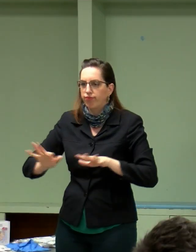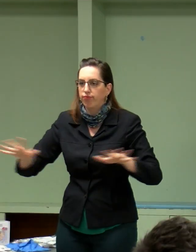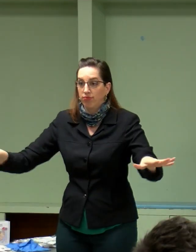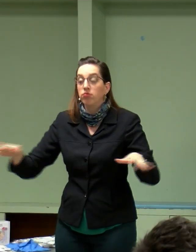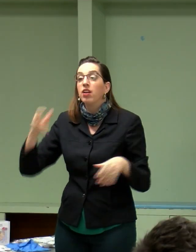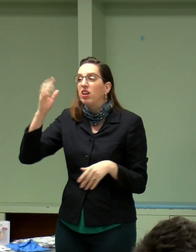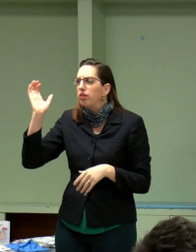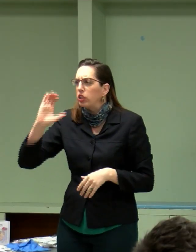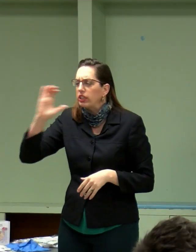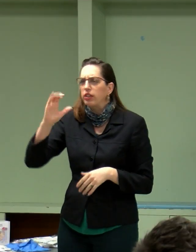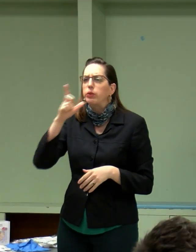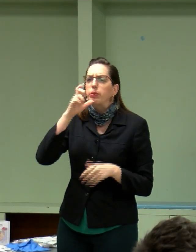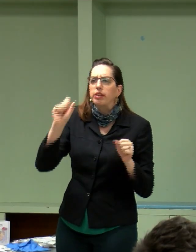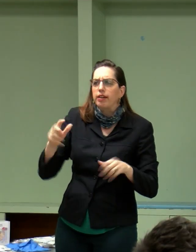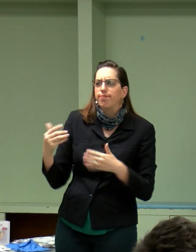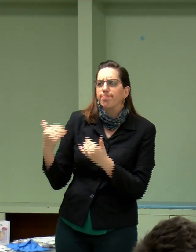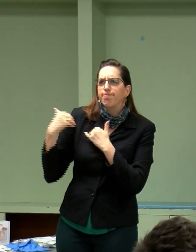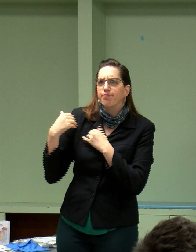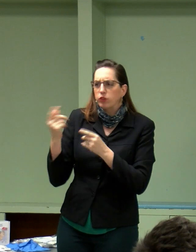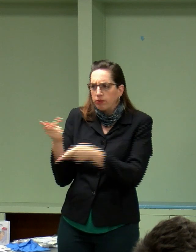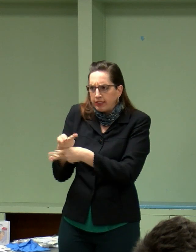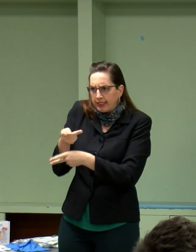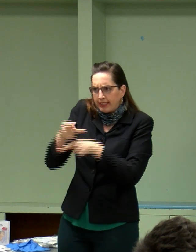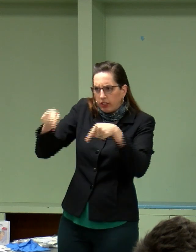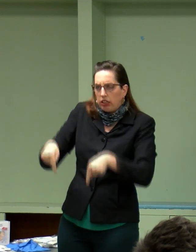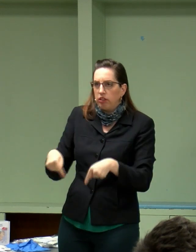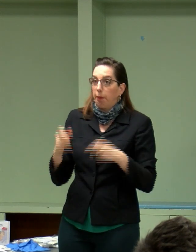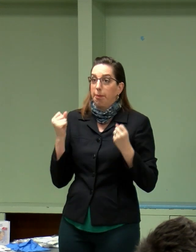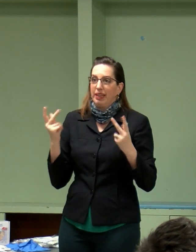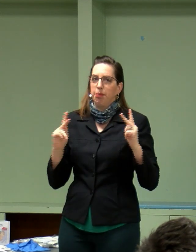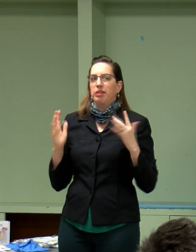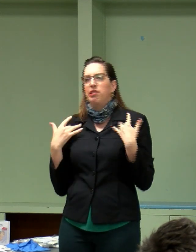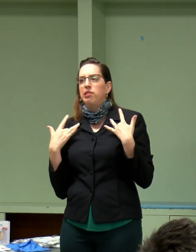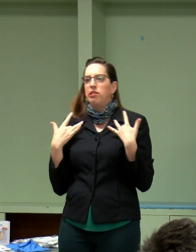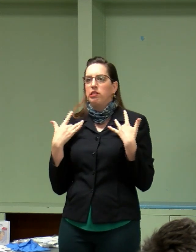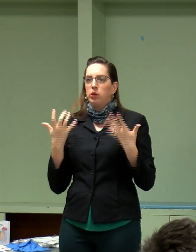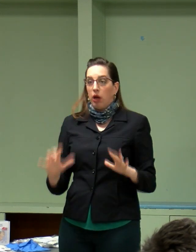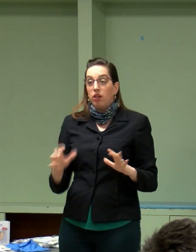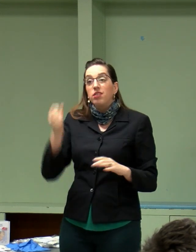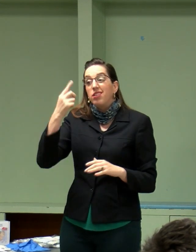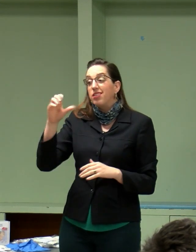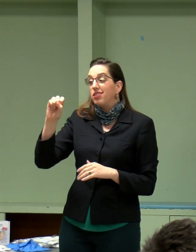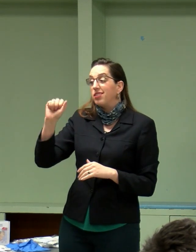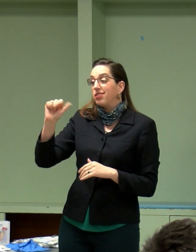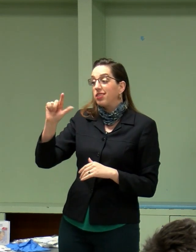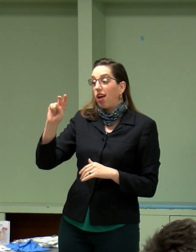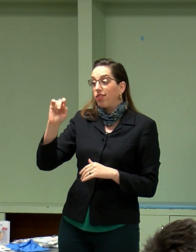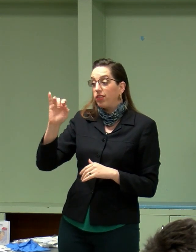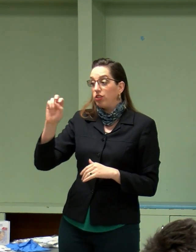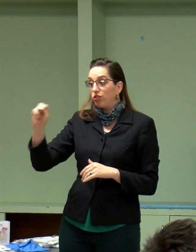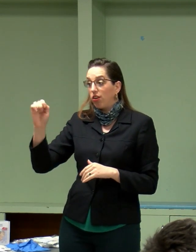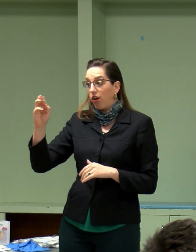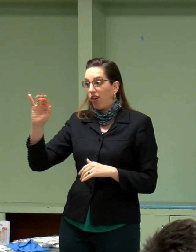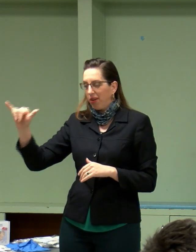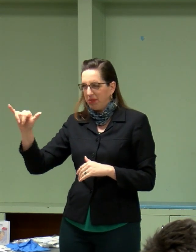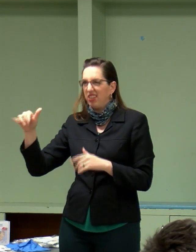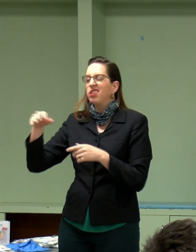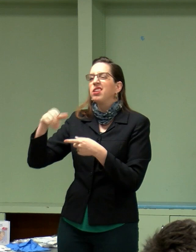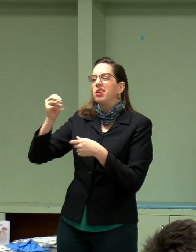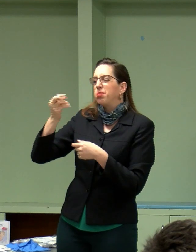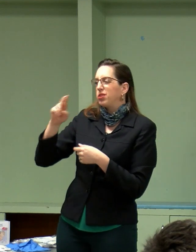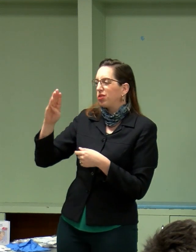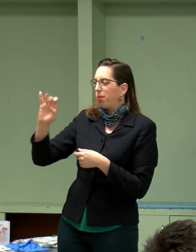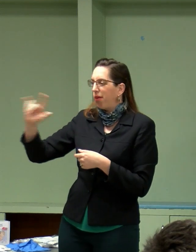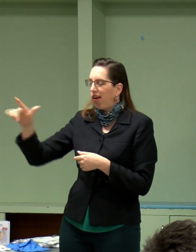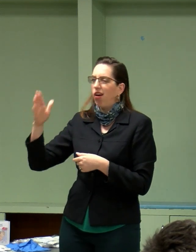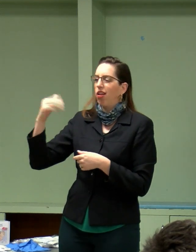this task, I will tell you. But the Salvation Army, under the leadership of Major Bell and Board Chair Joe Clary, were